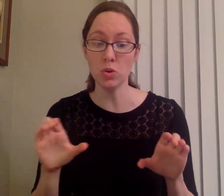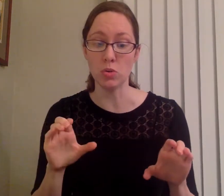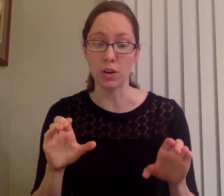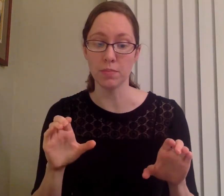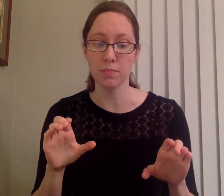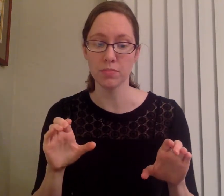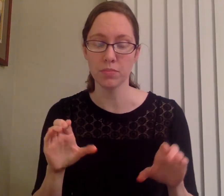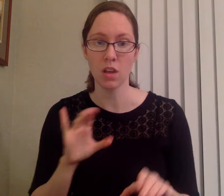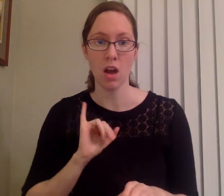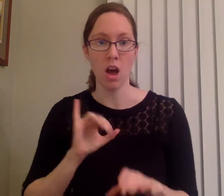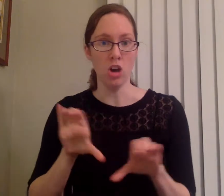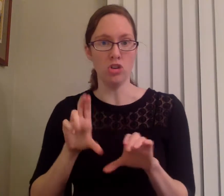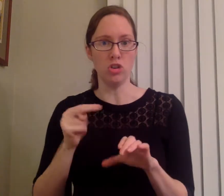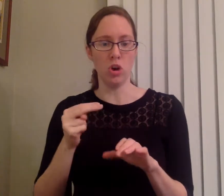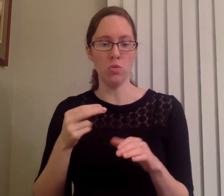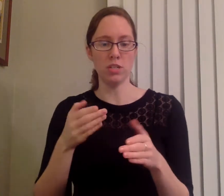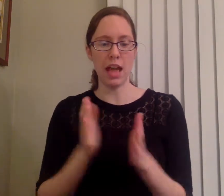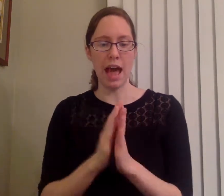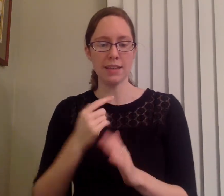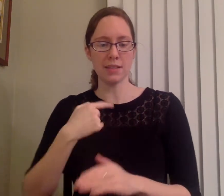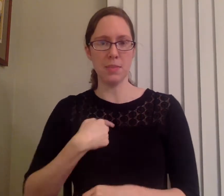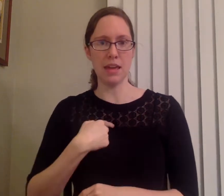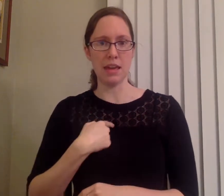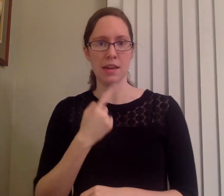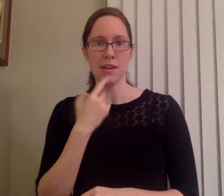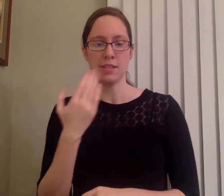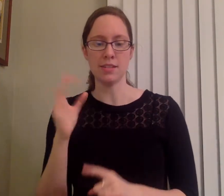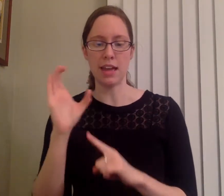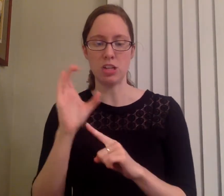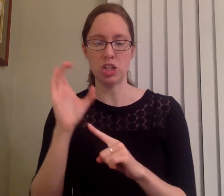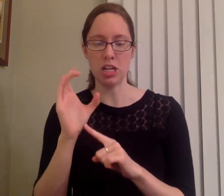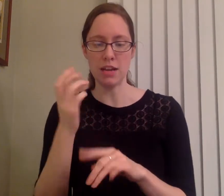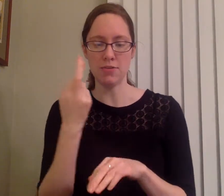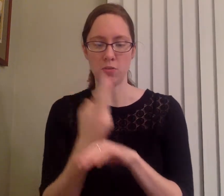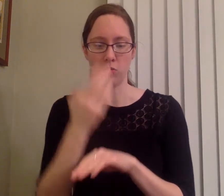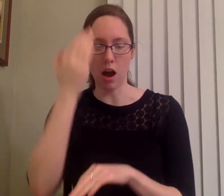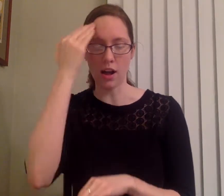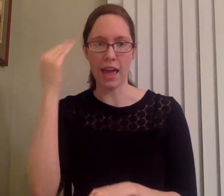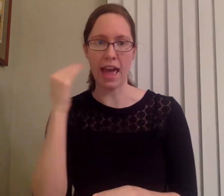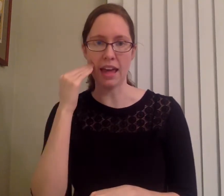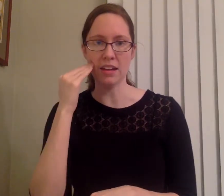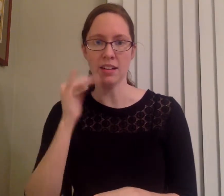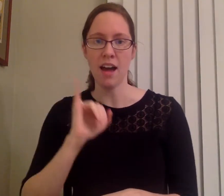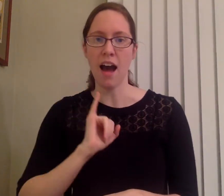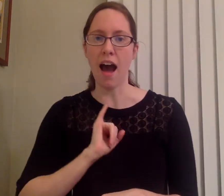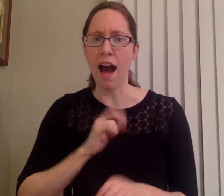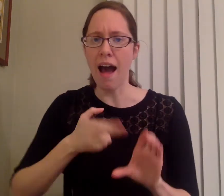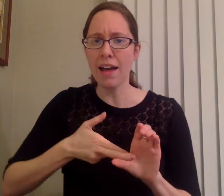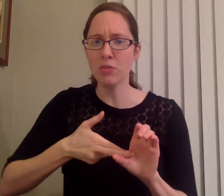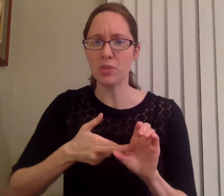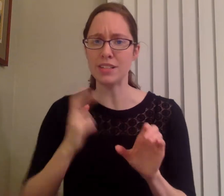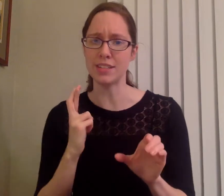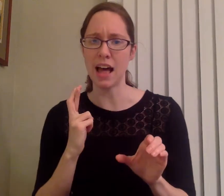do? Don't ask me, said Chief Rockhead. I